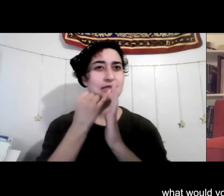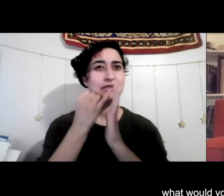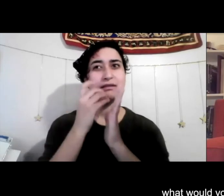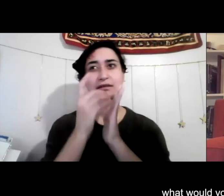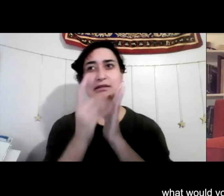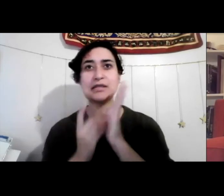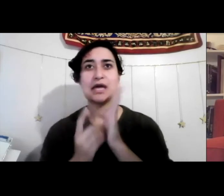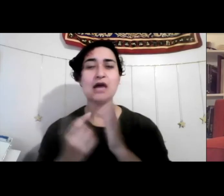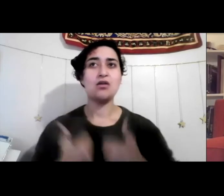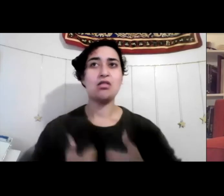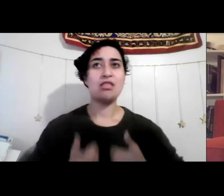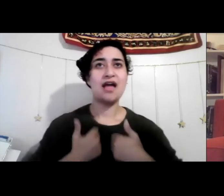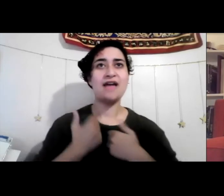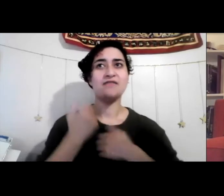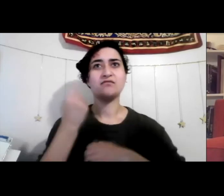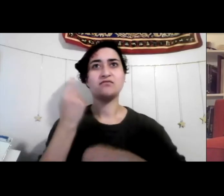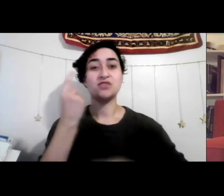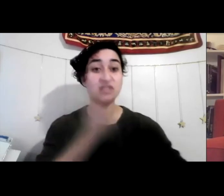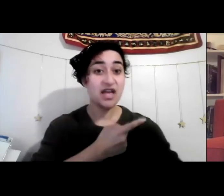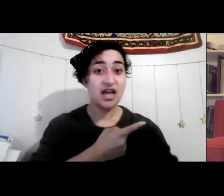would you do?